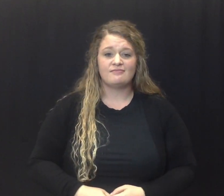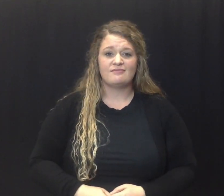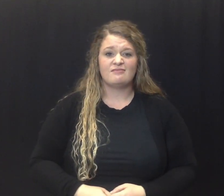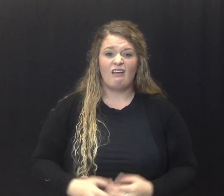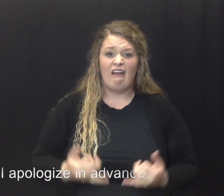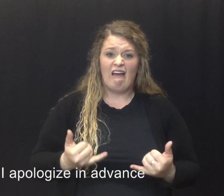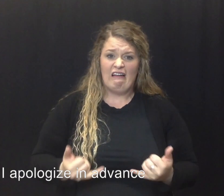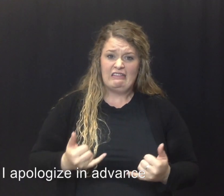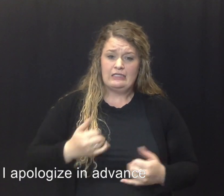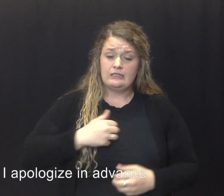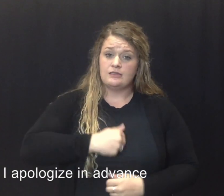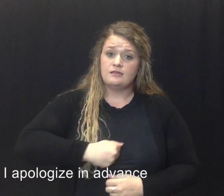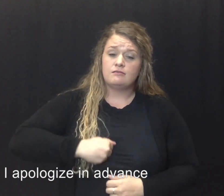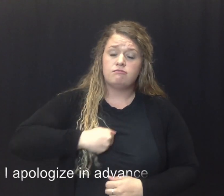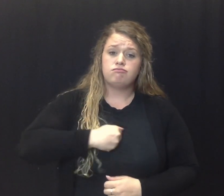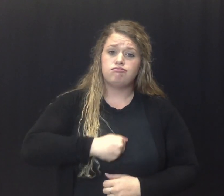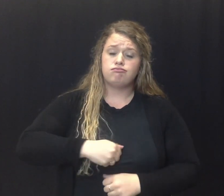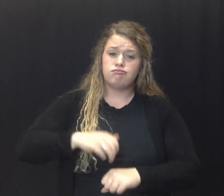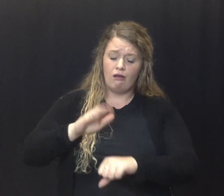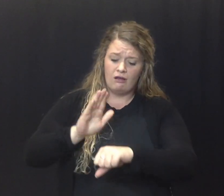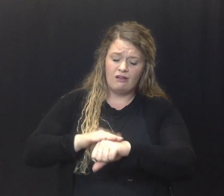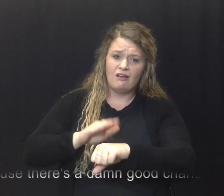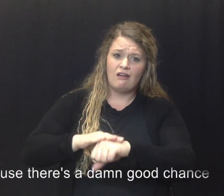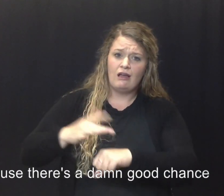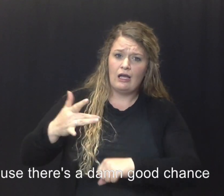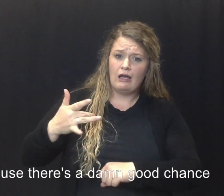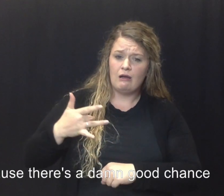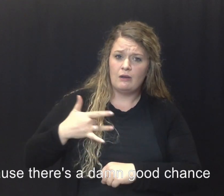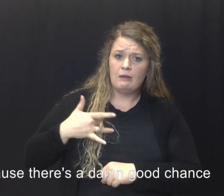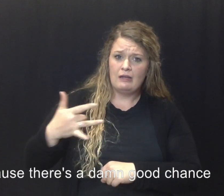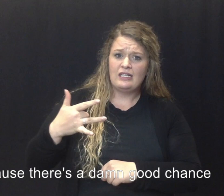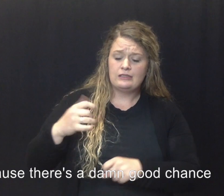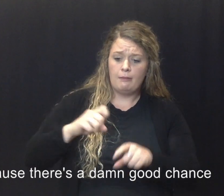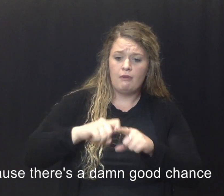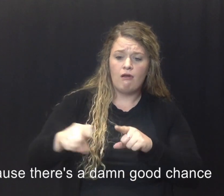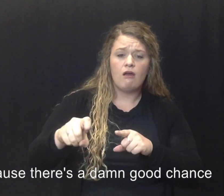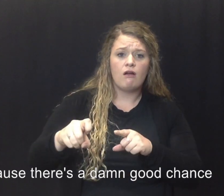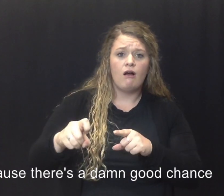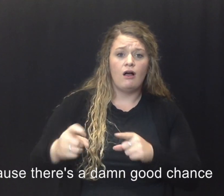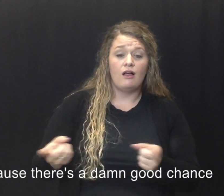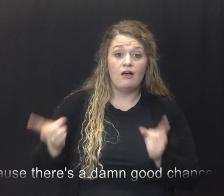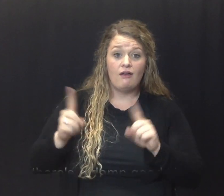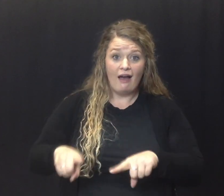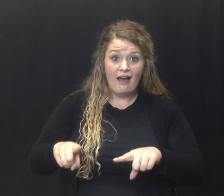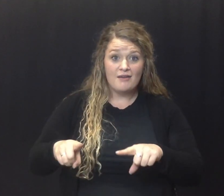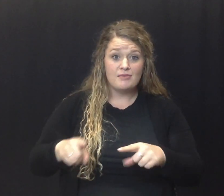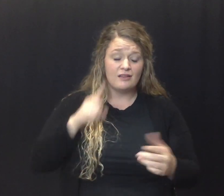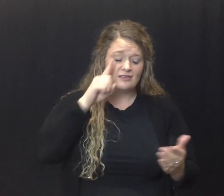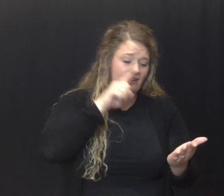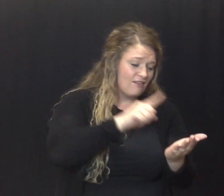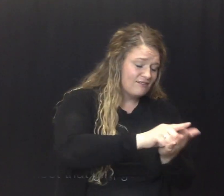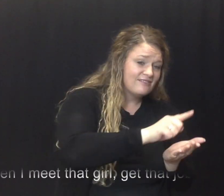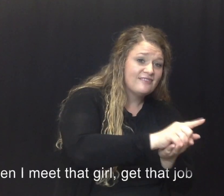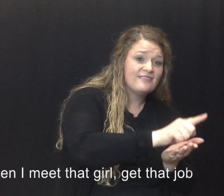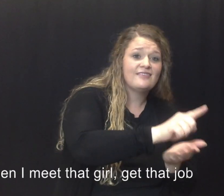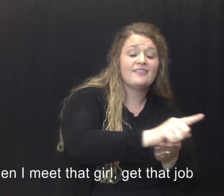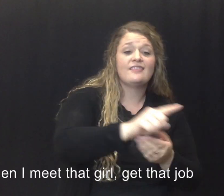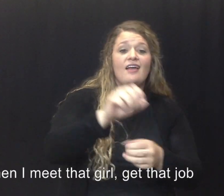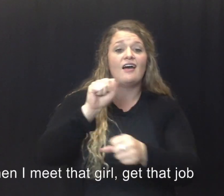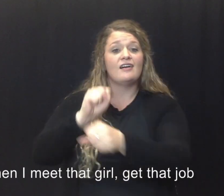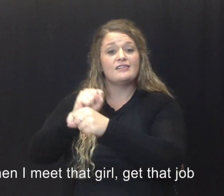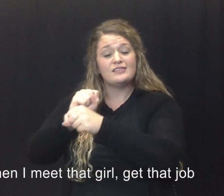So I apologize in advance, 'cause there's a damn good chance when I meet that